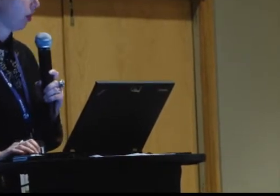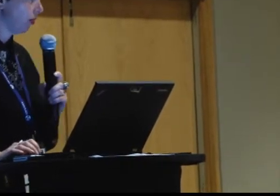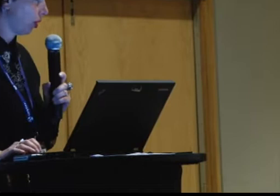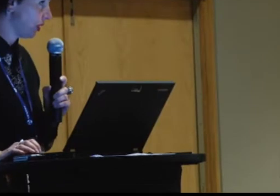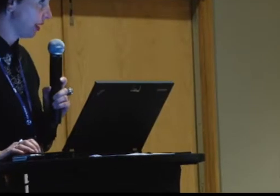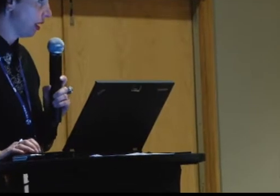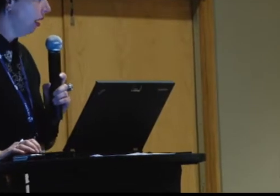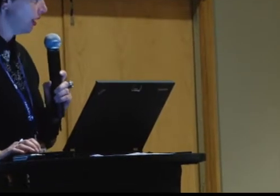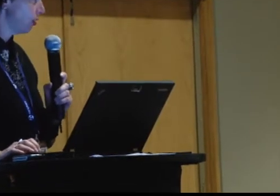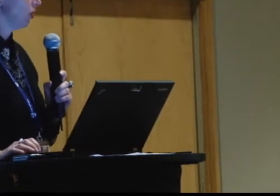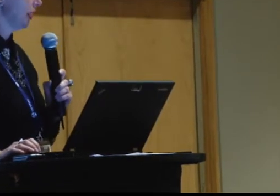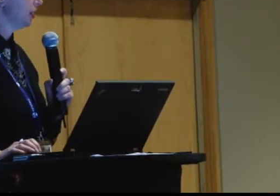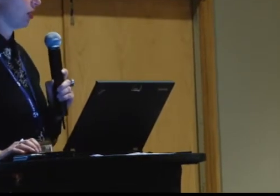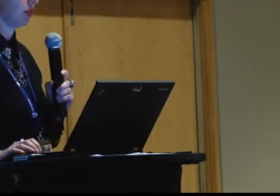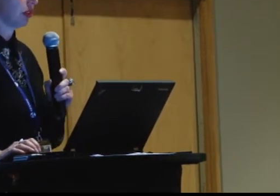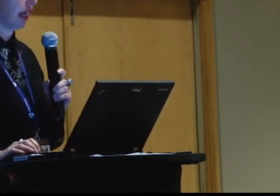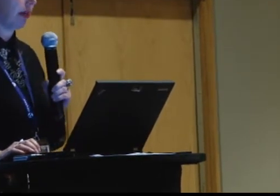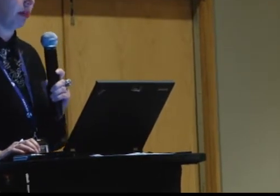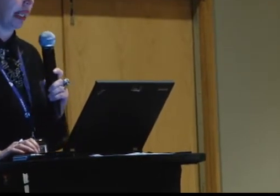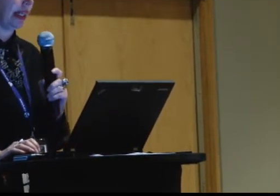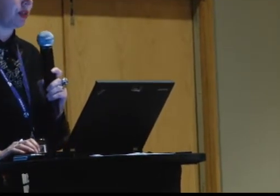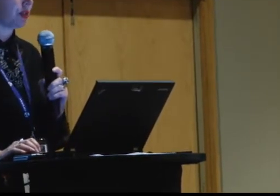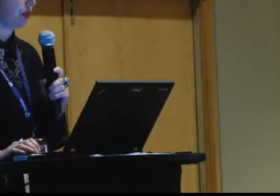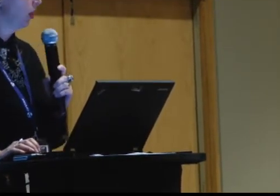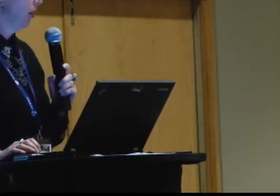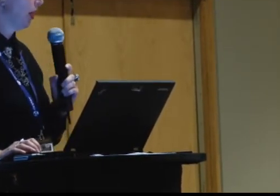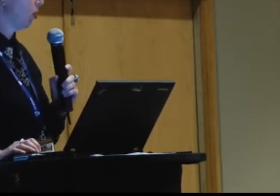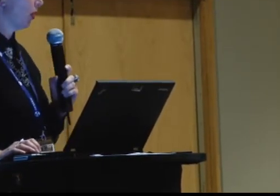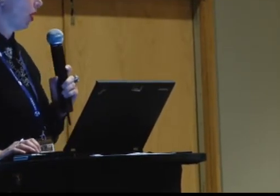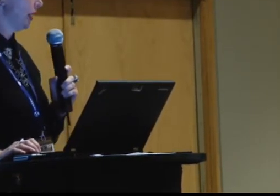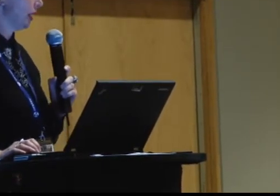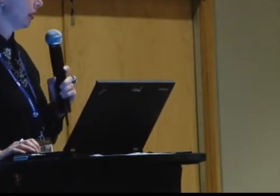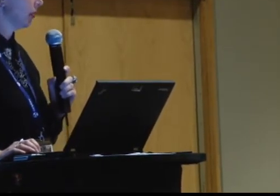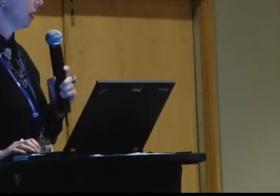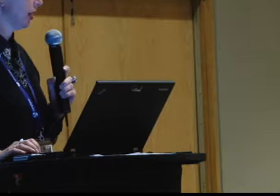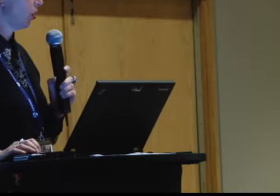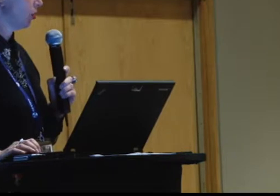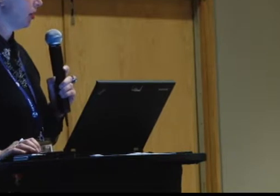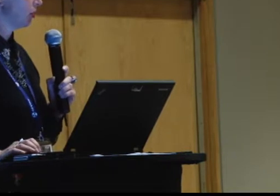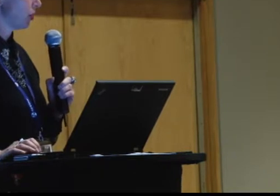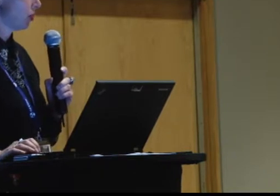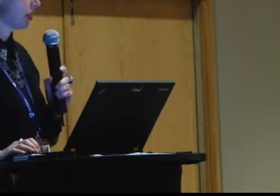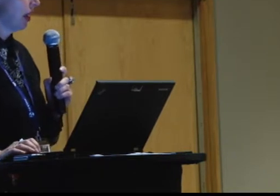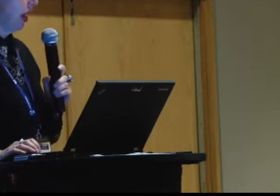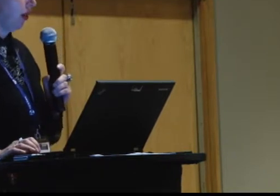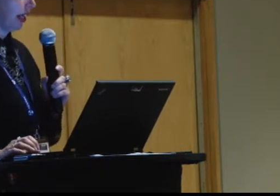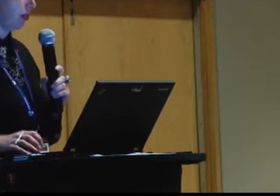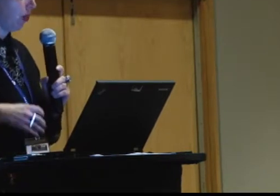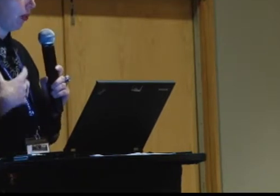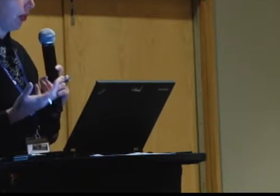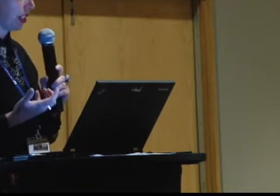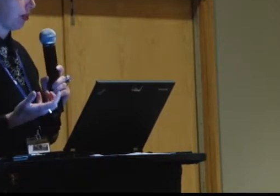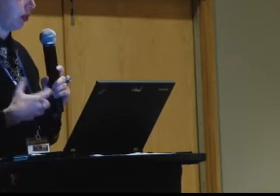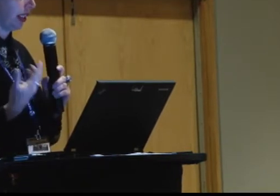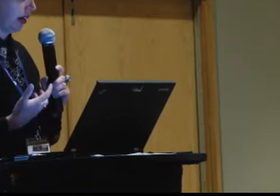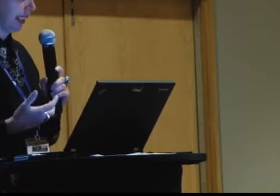the process. I certainly don't plan to be the one writing the ultimate resource. We're at the point